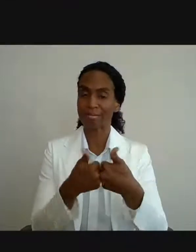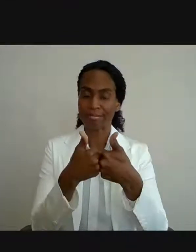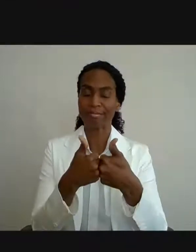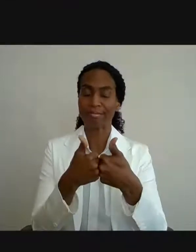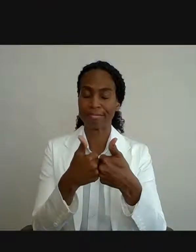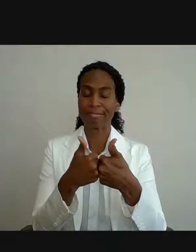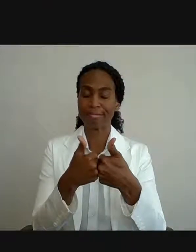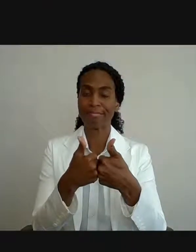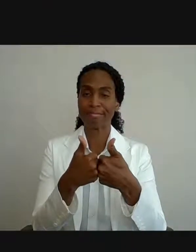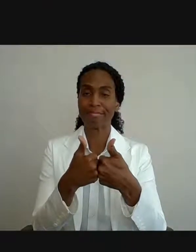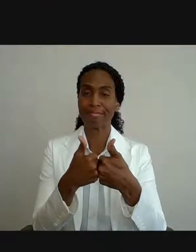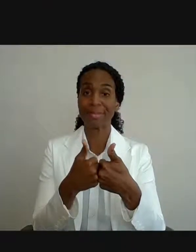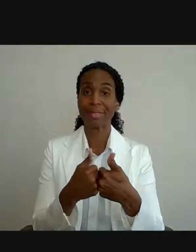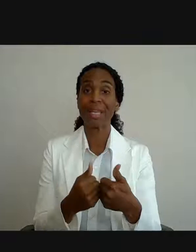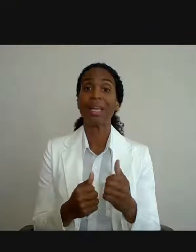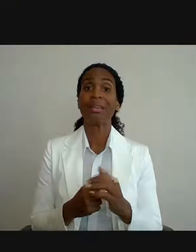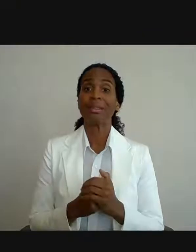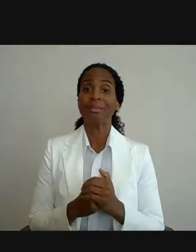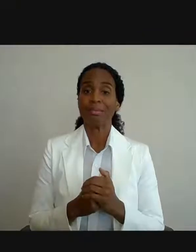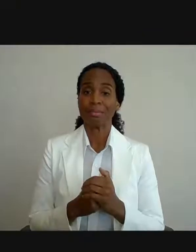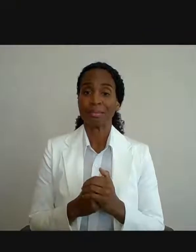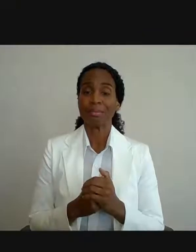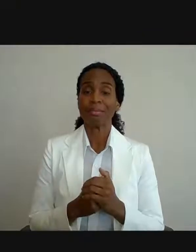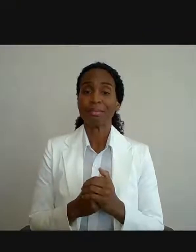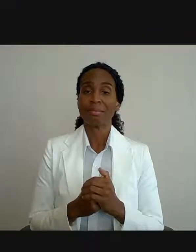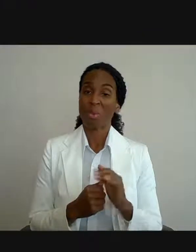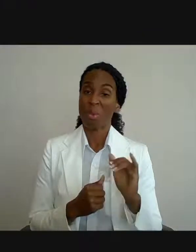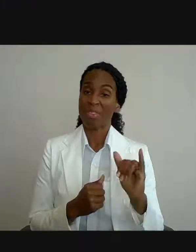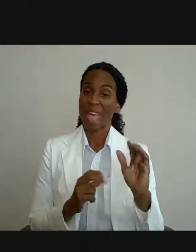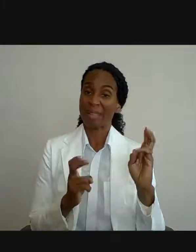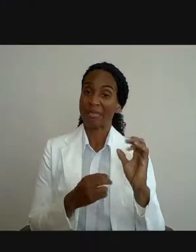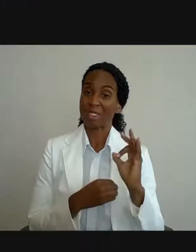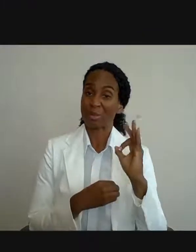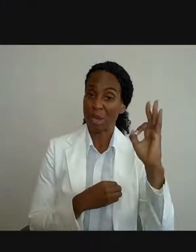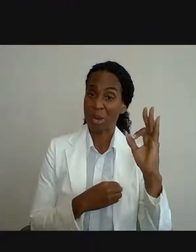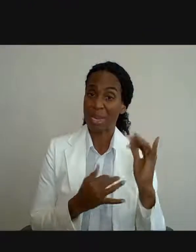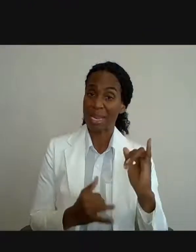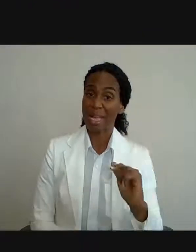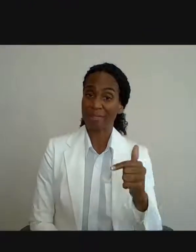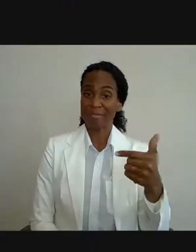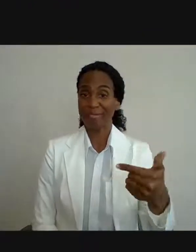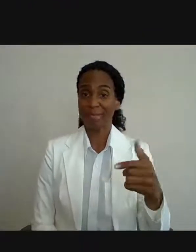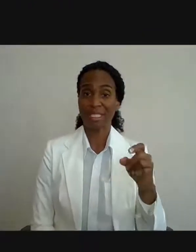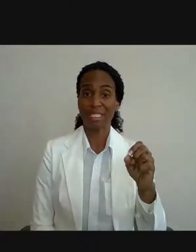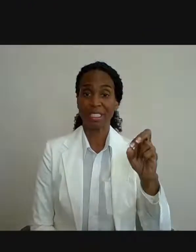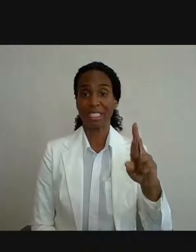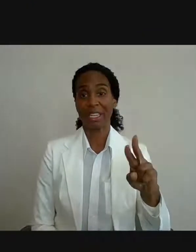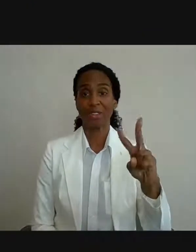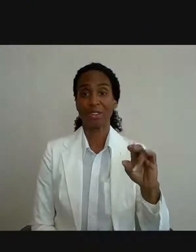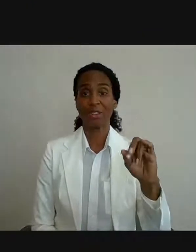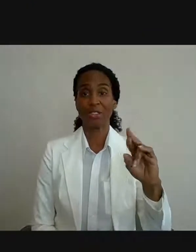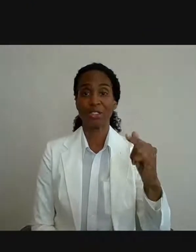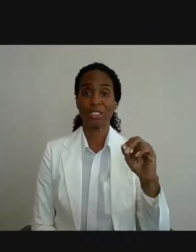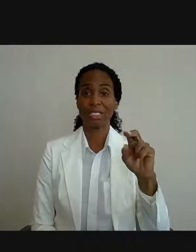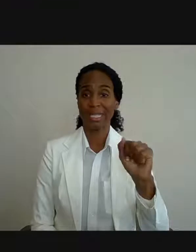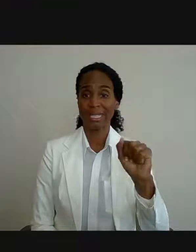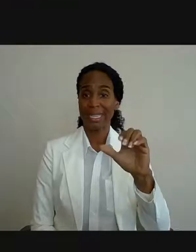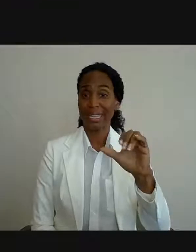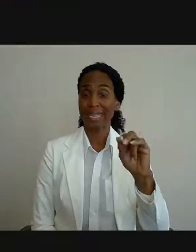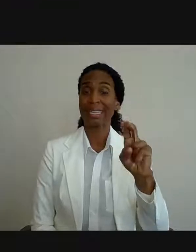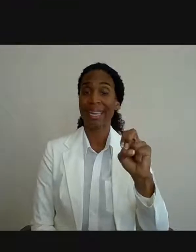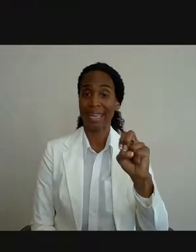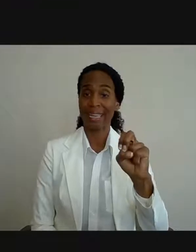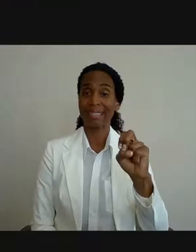So it is in that spirit I turn it over now to Dr. Virginia Caine. Dr. Caine.